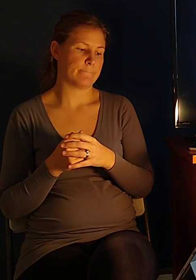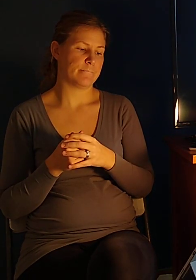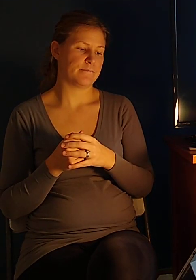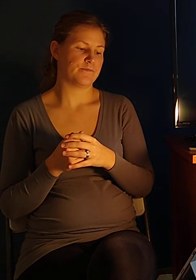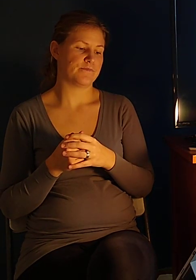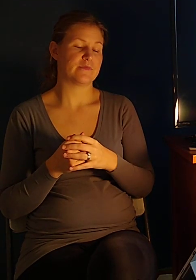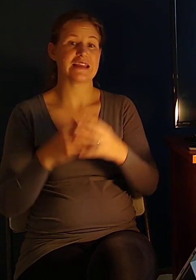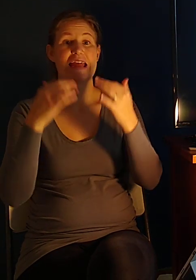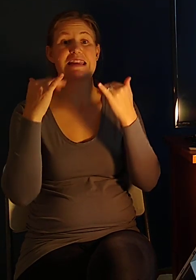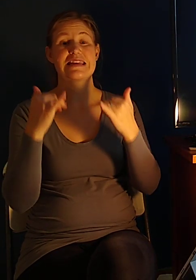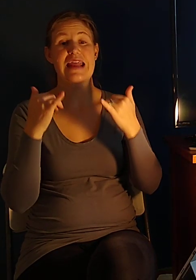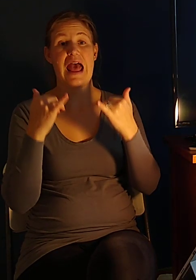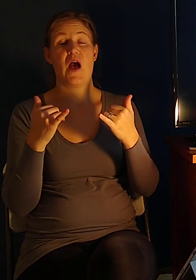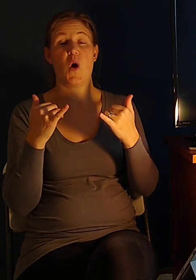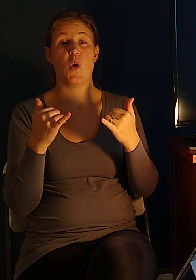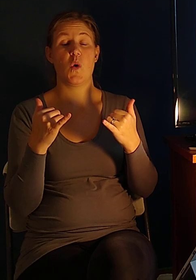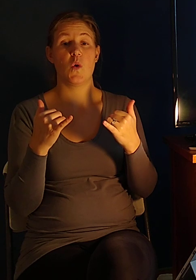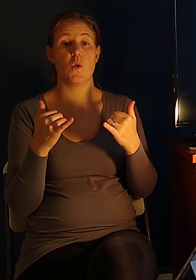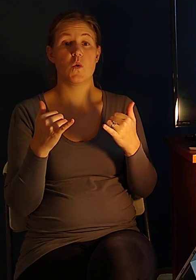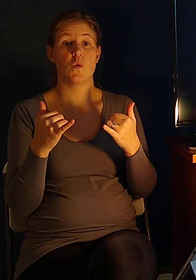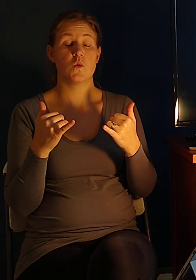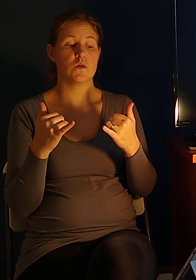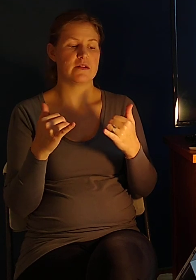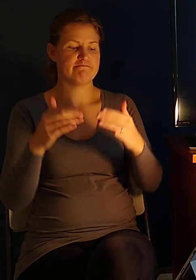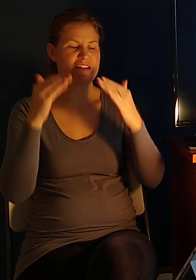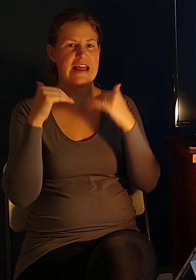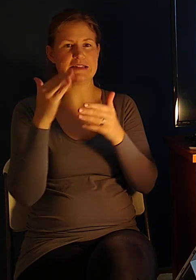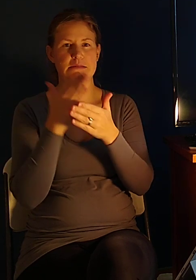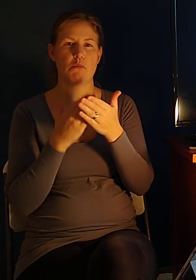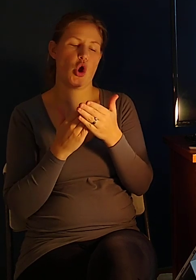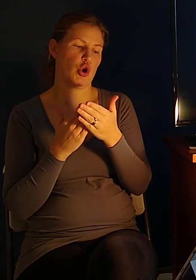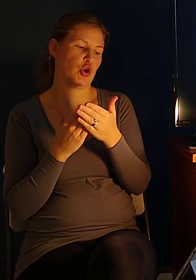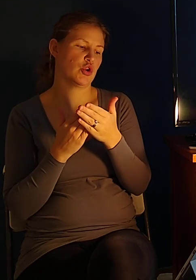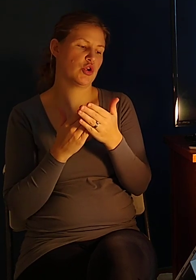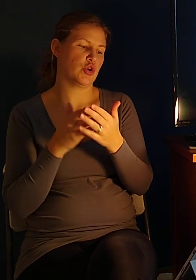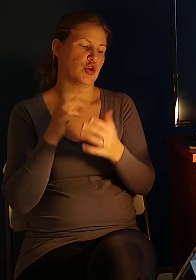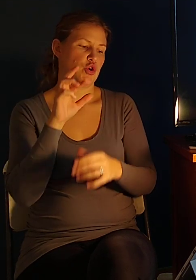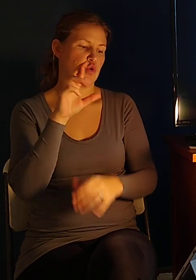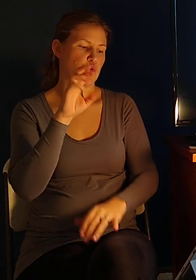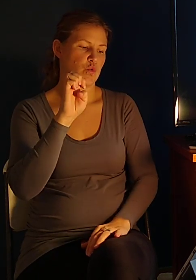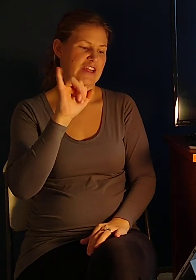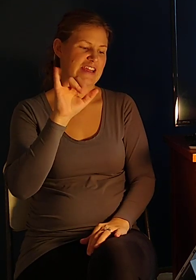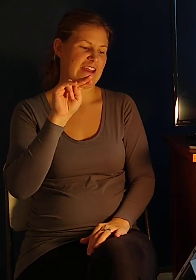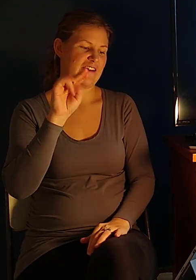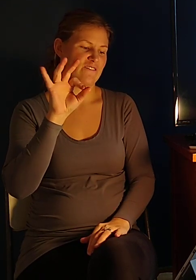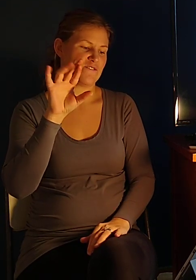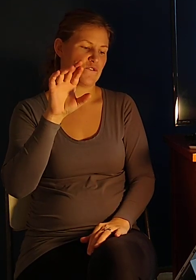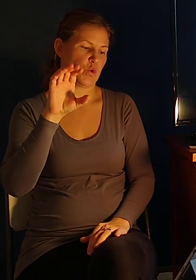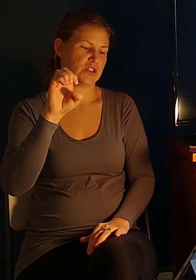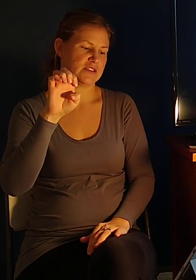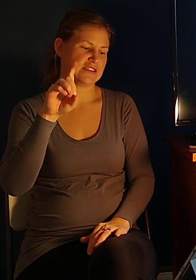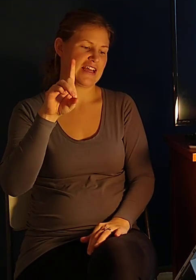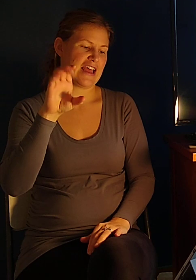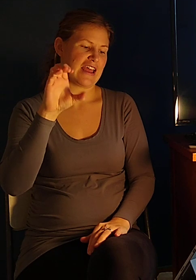Now let's look at the next little section dealing with reinforced concrete